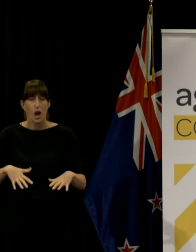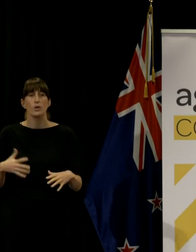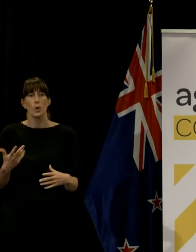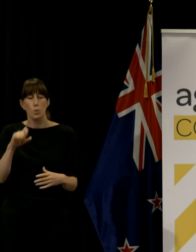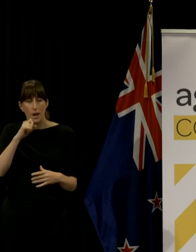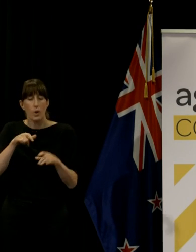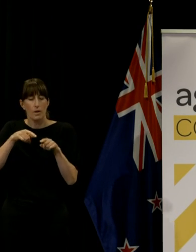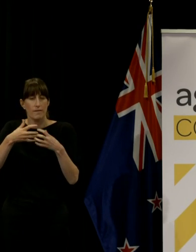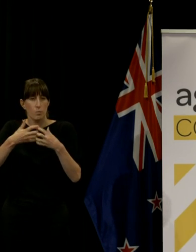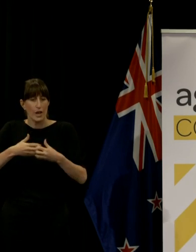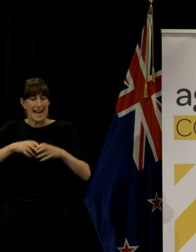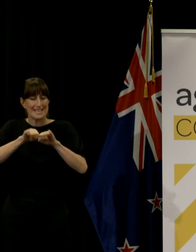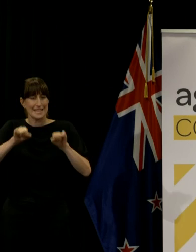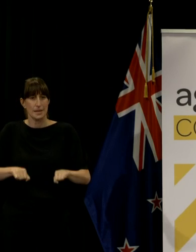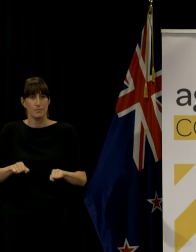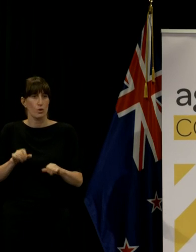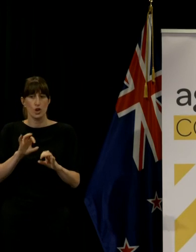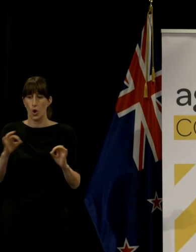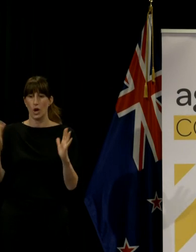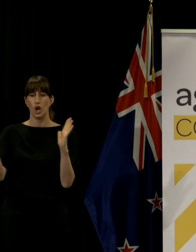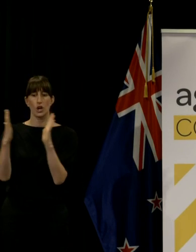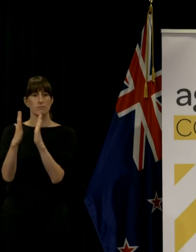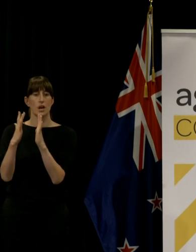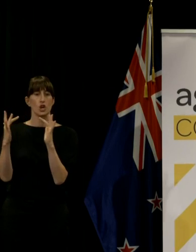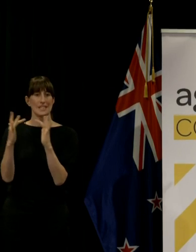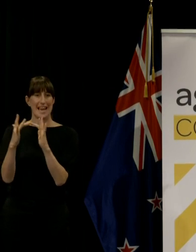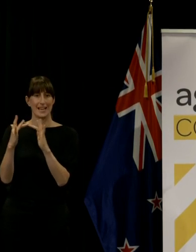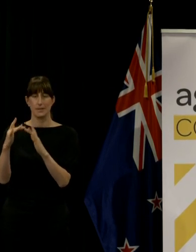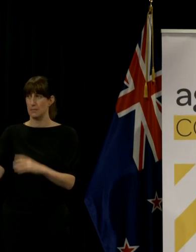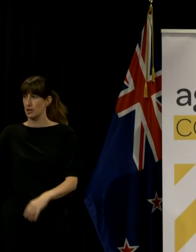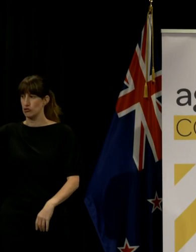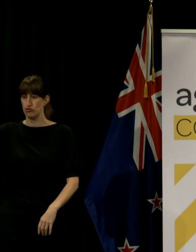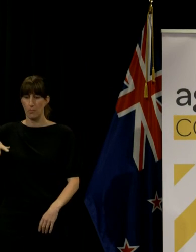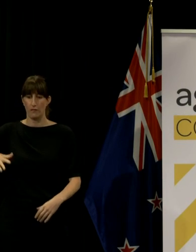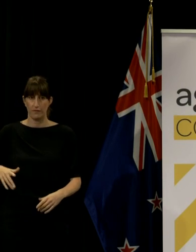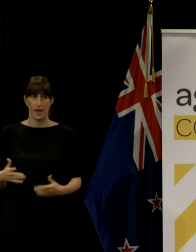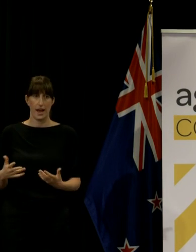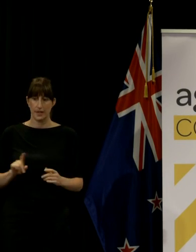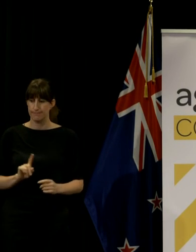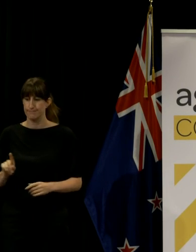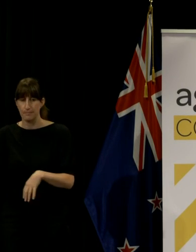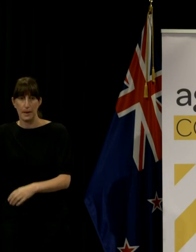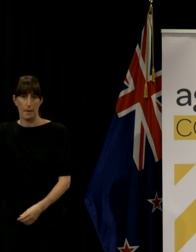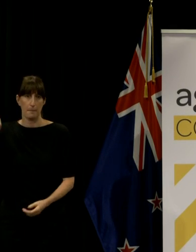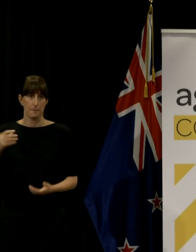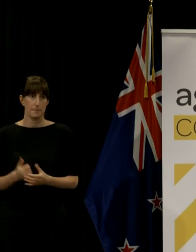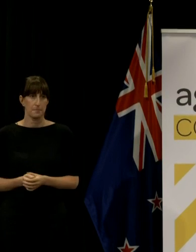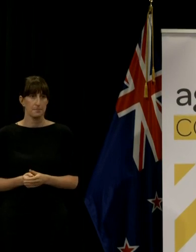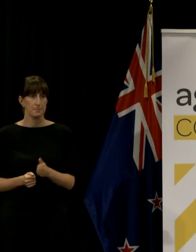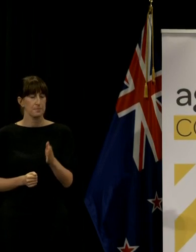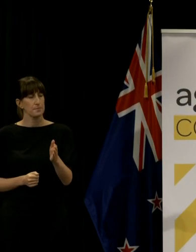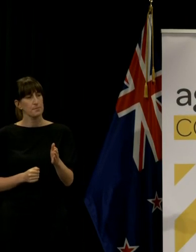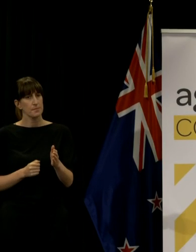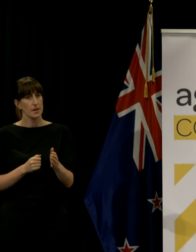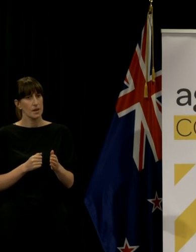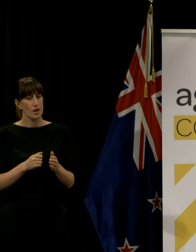delivery. And as I say, we're just working through that this afternoon. Final question. Available for people who are trying to arrange funerals